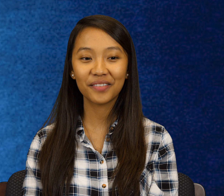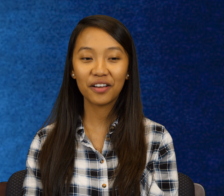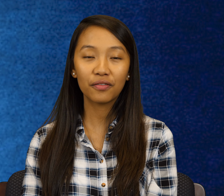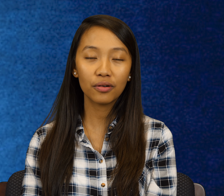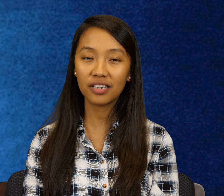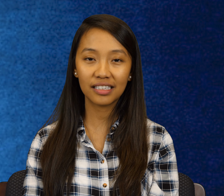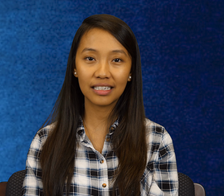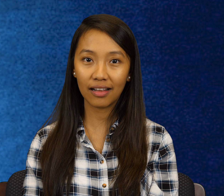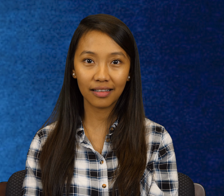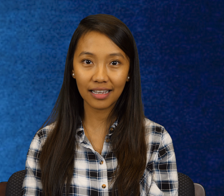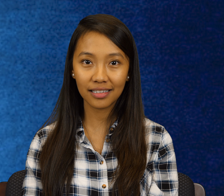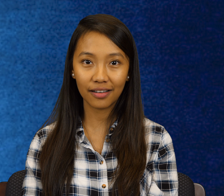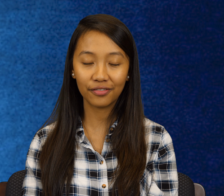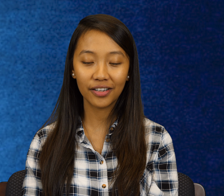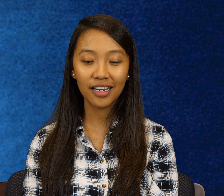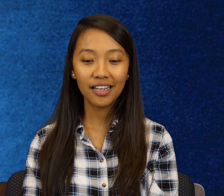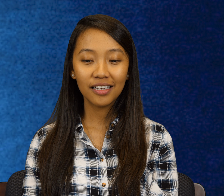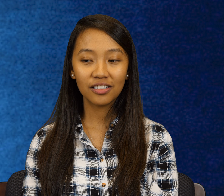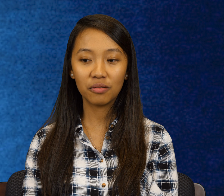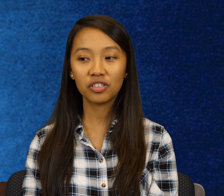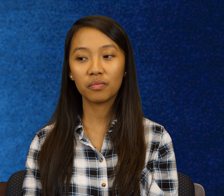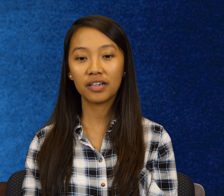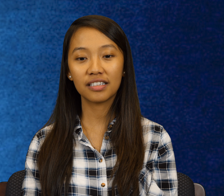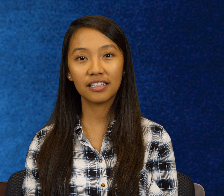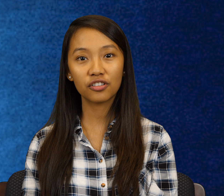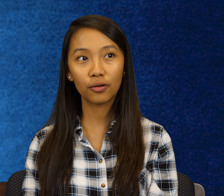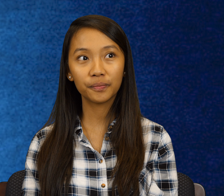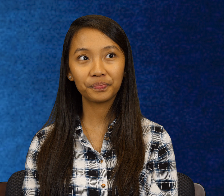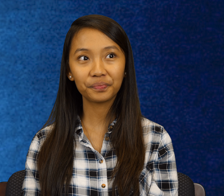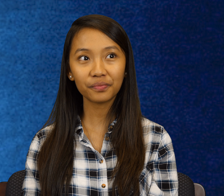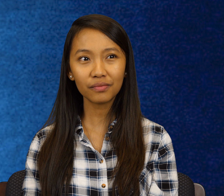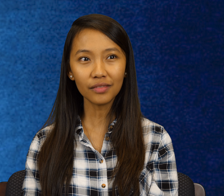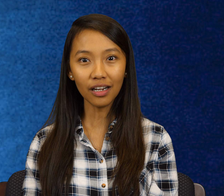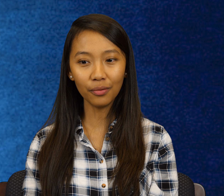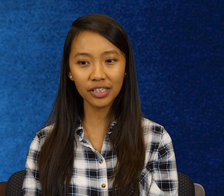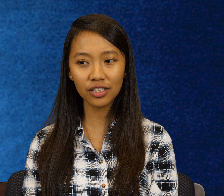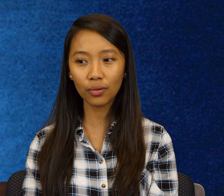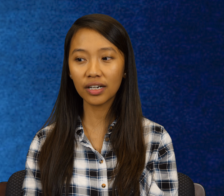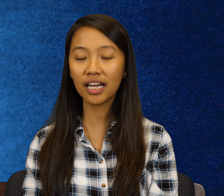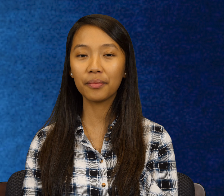of course you had to tell that stuff to the mission president. So we told him, and